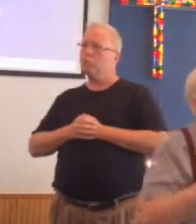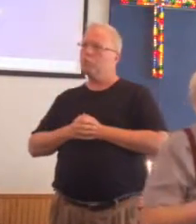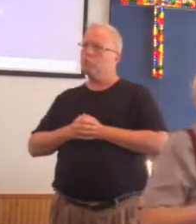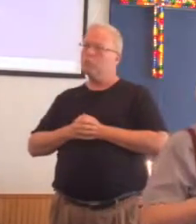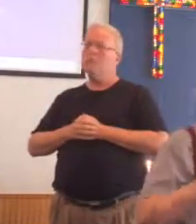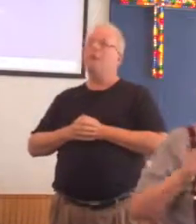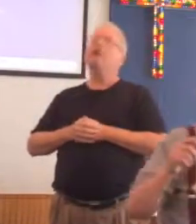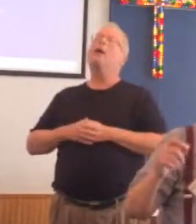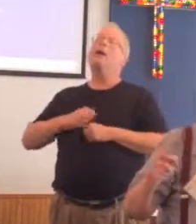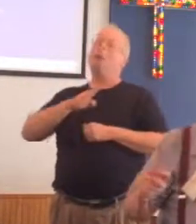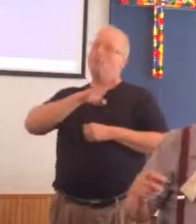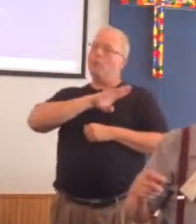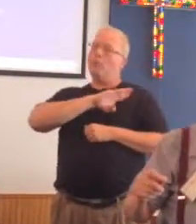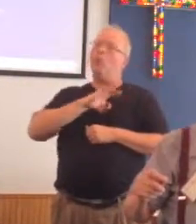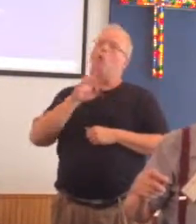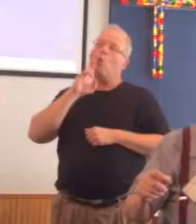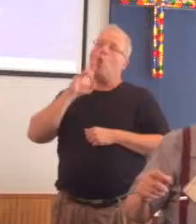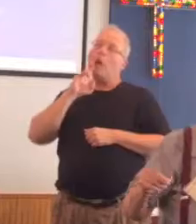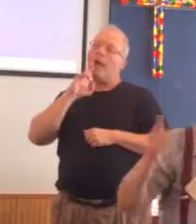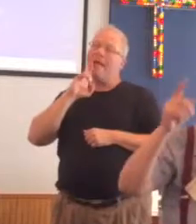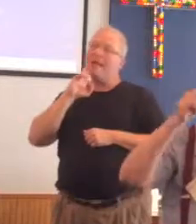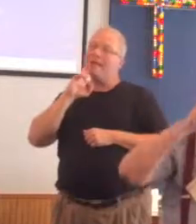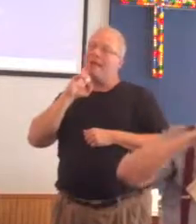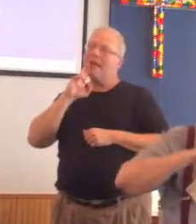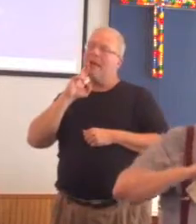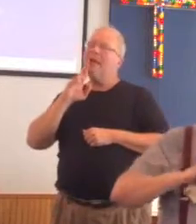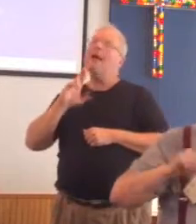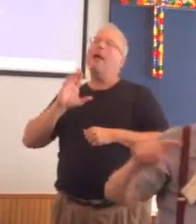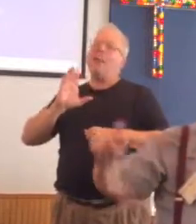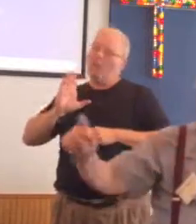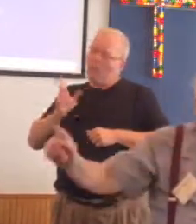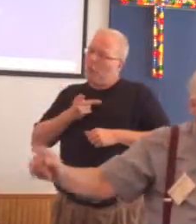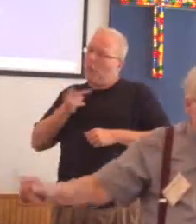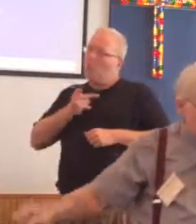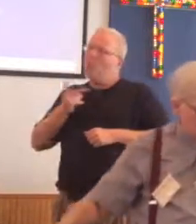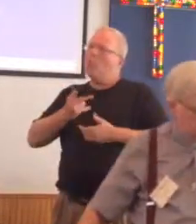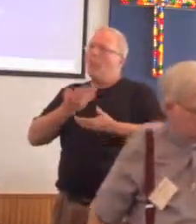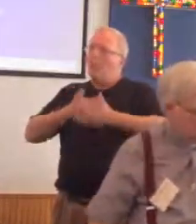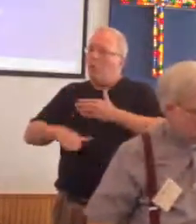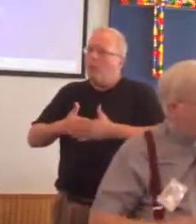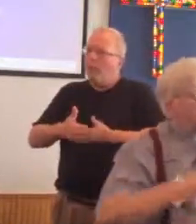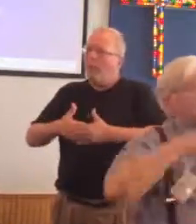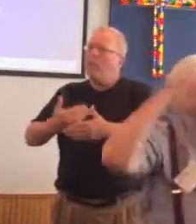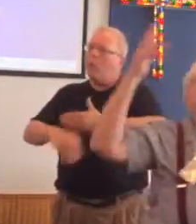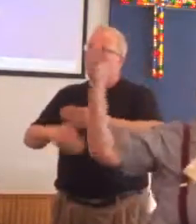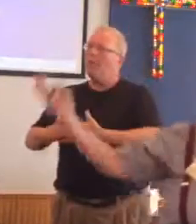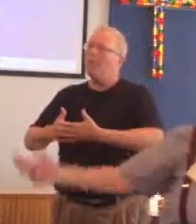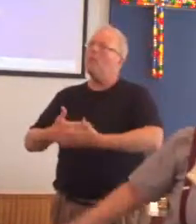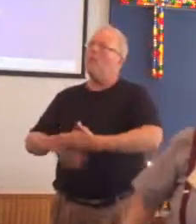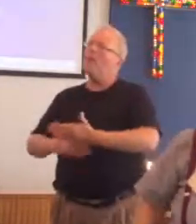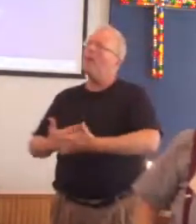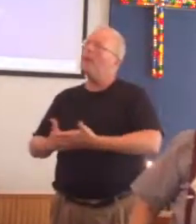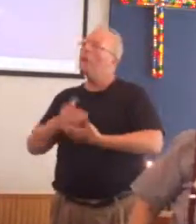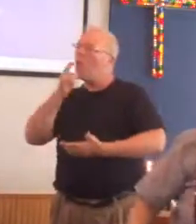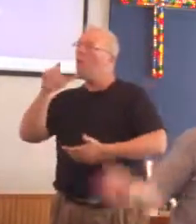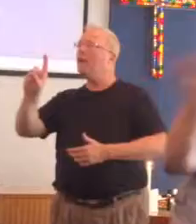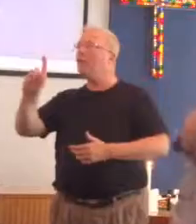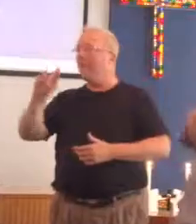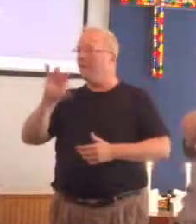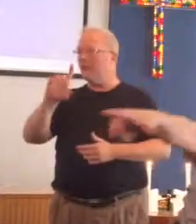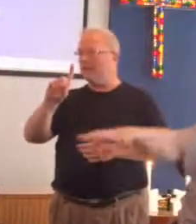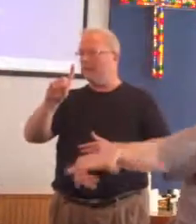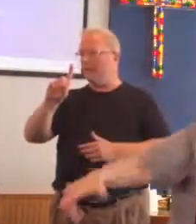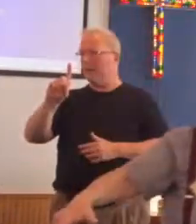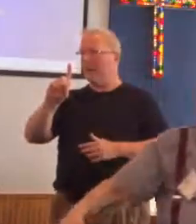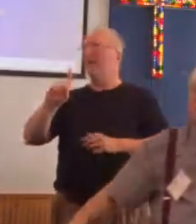Who was the ancestor of whom? Jesus. See? It all works, right? Now you remember the story. Well, some